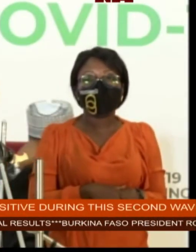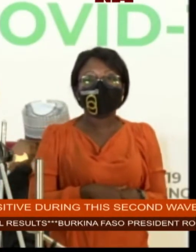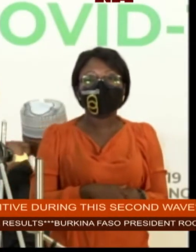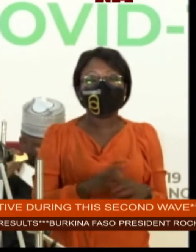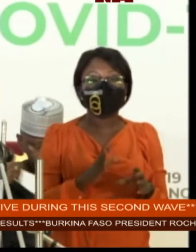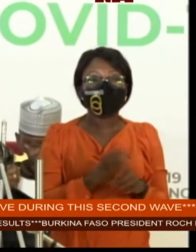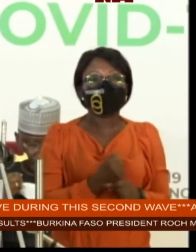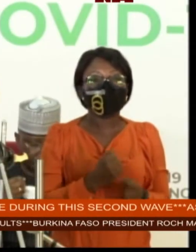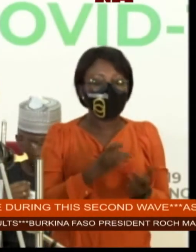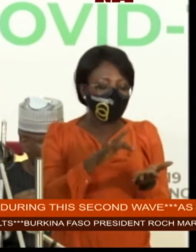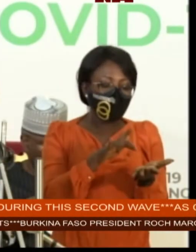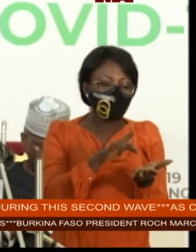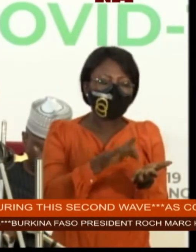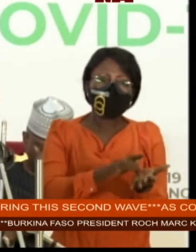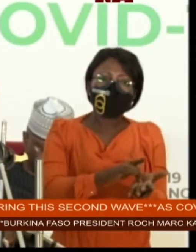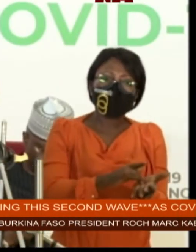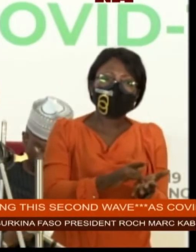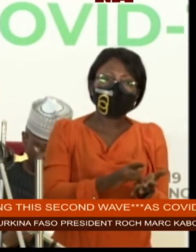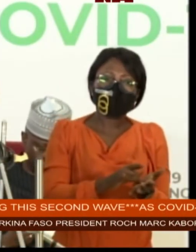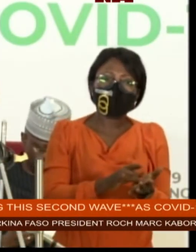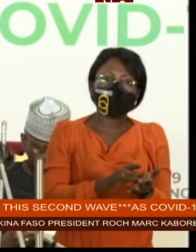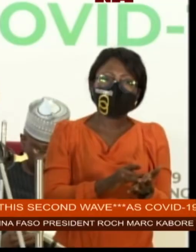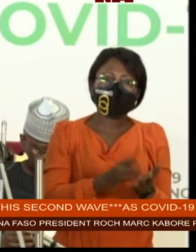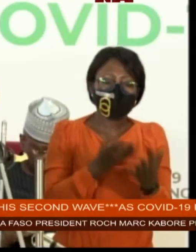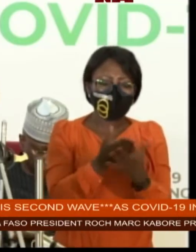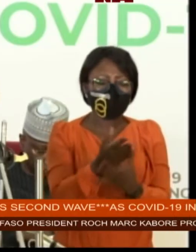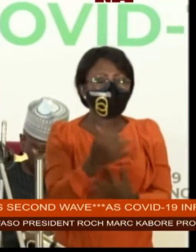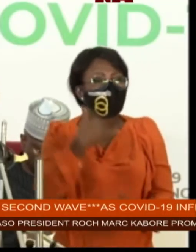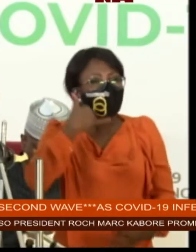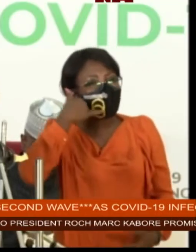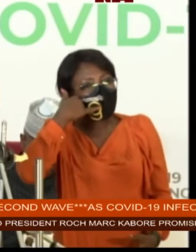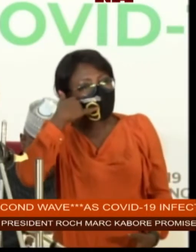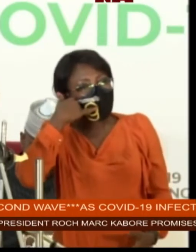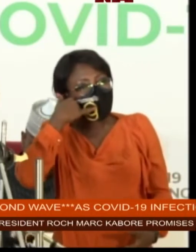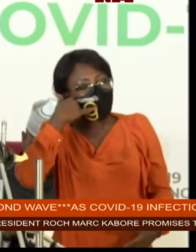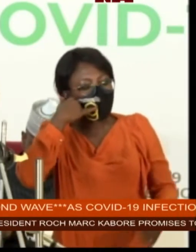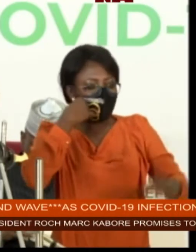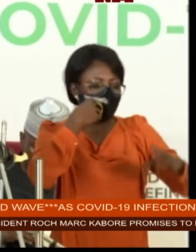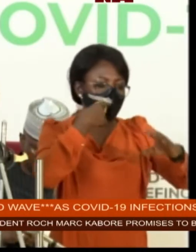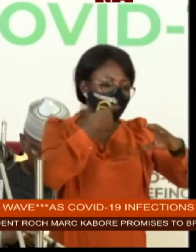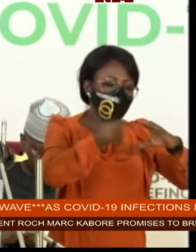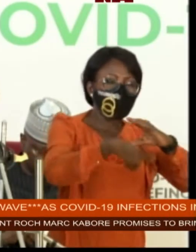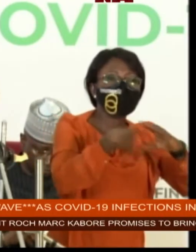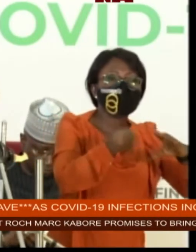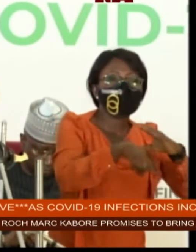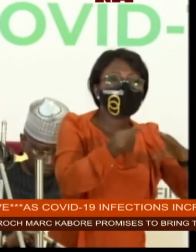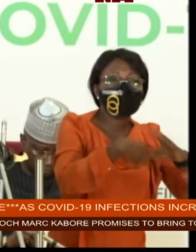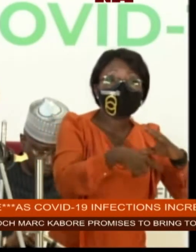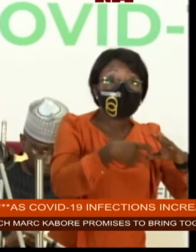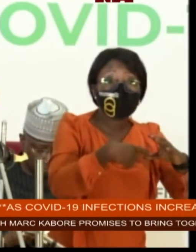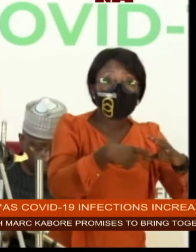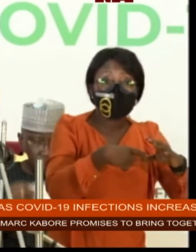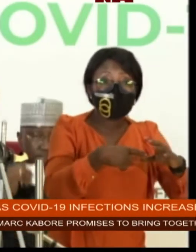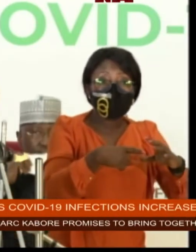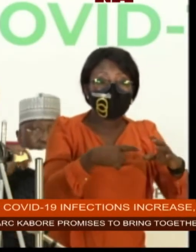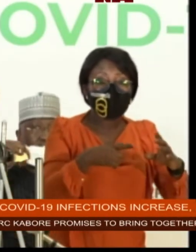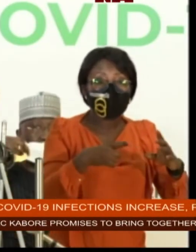Getting prescriptions via phone or email amounts to